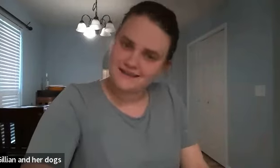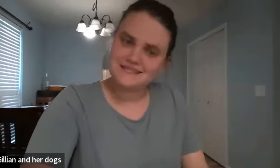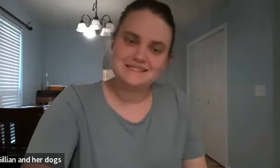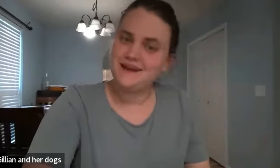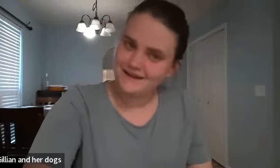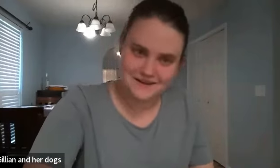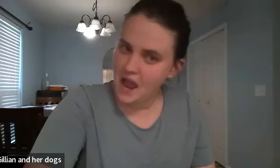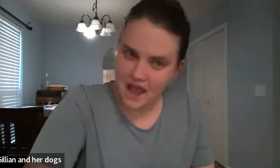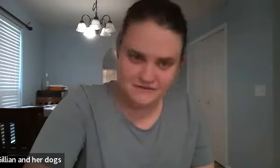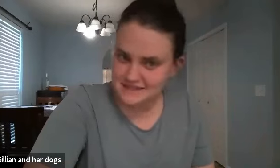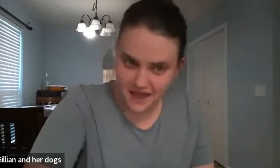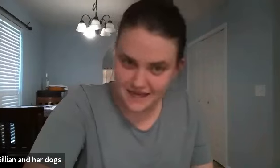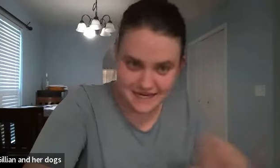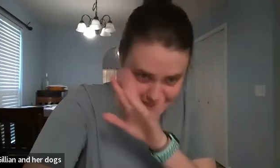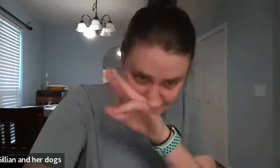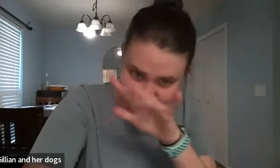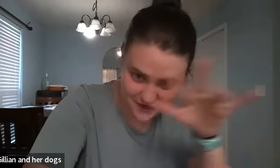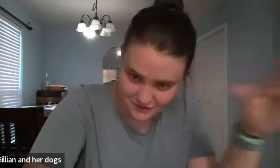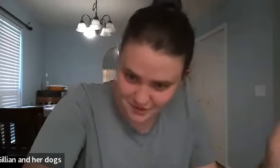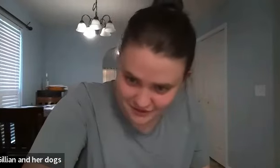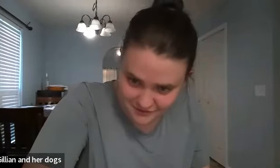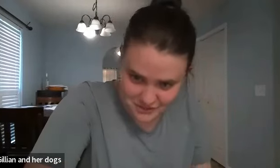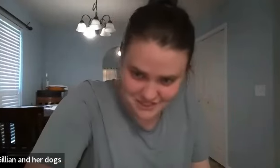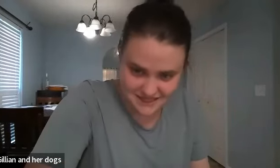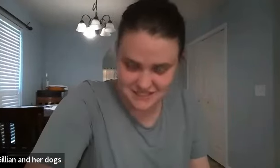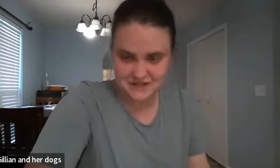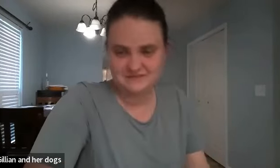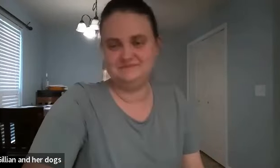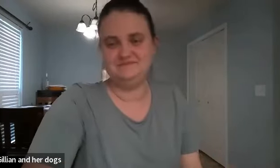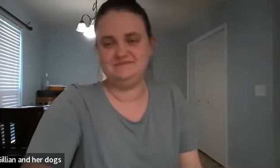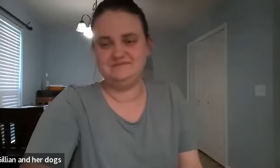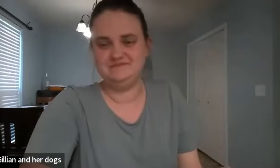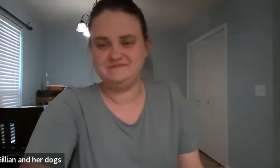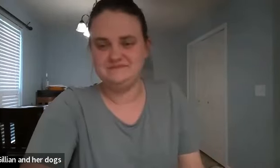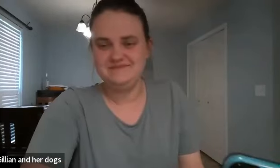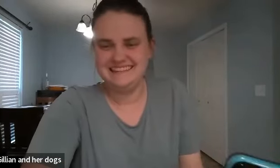cephalopods is not going to have a sign. It's going to be finger spelled, unfortunately, sir.